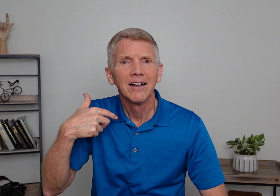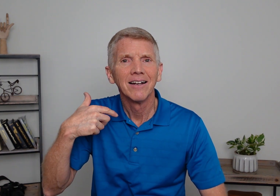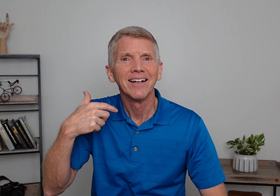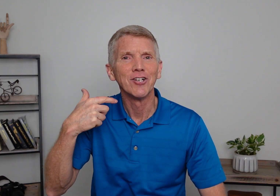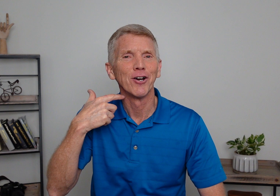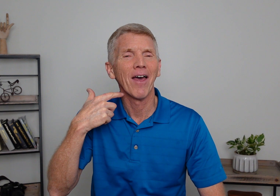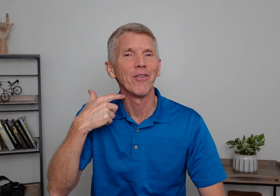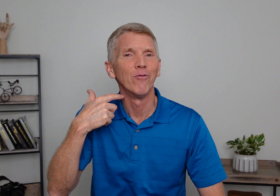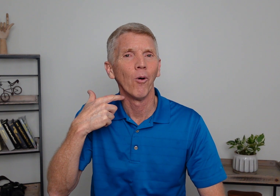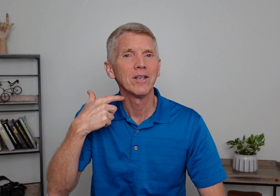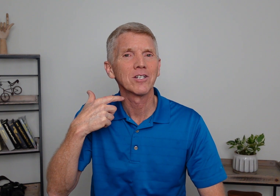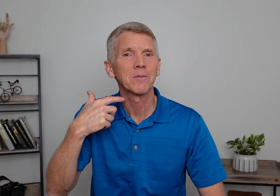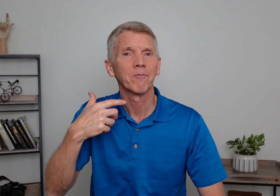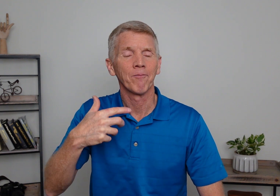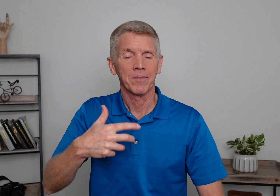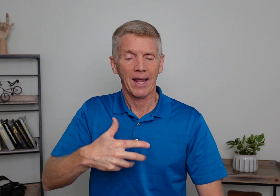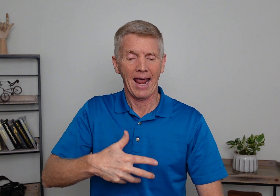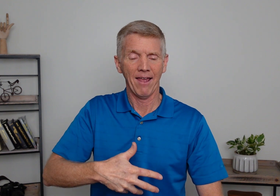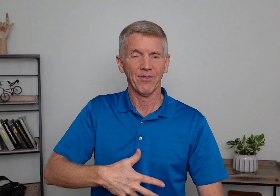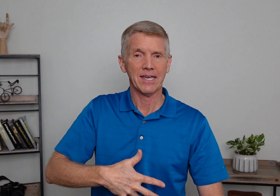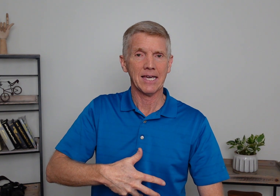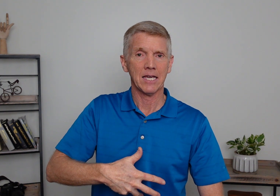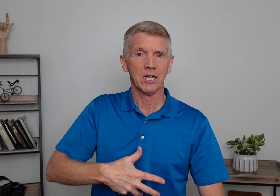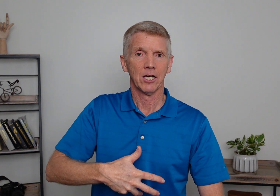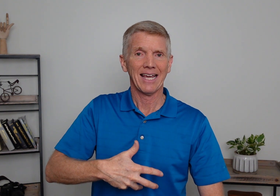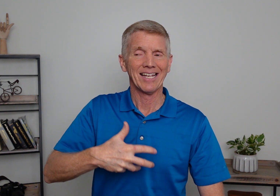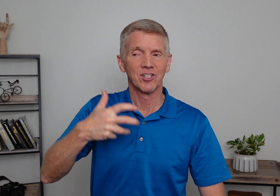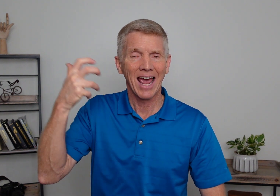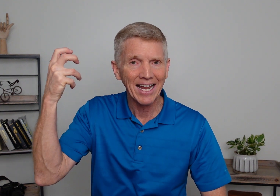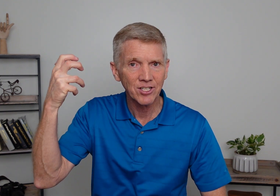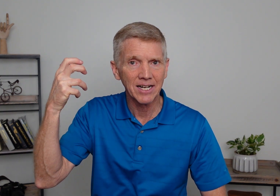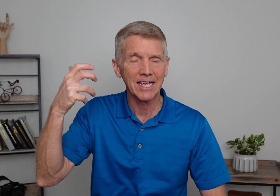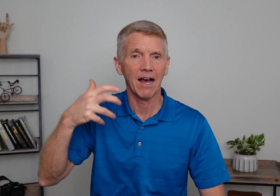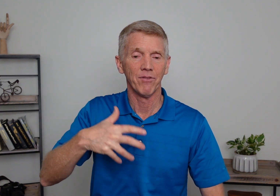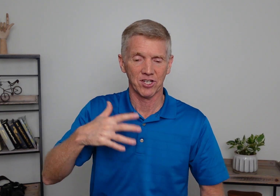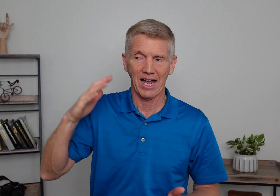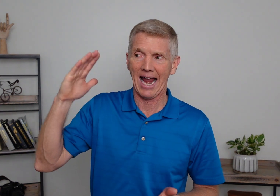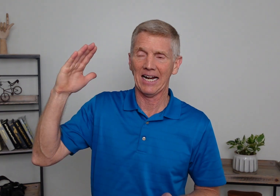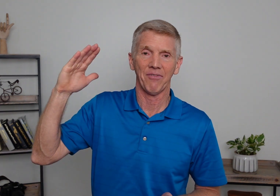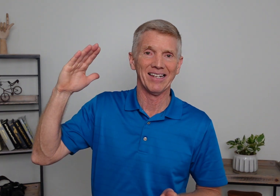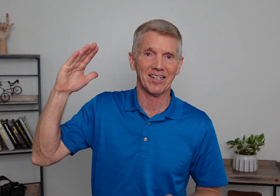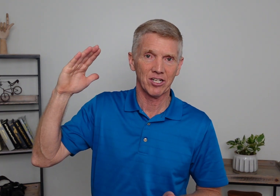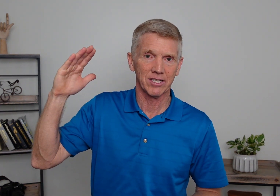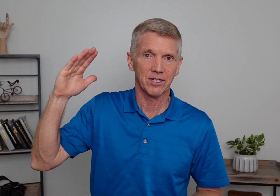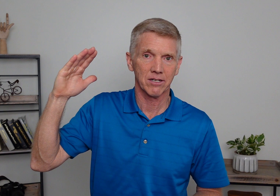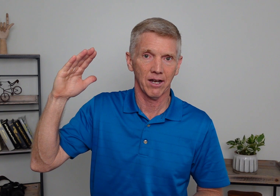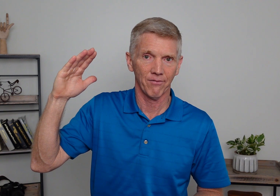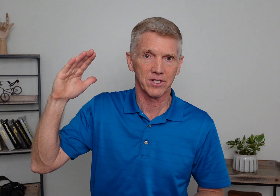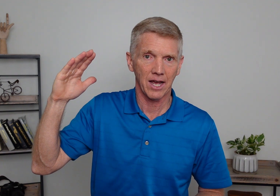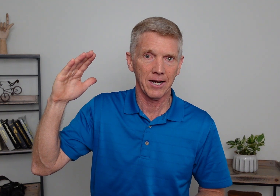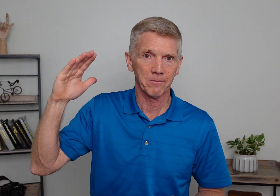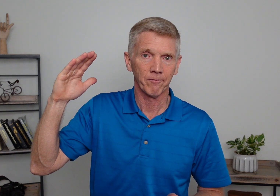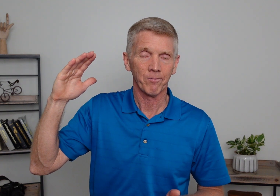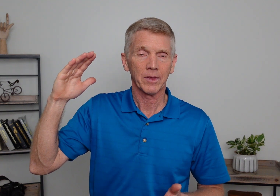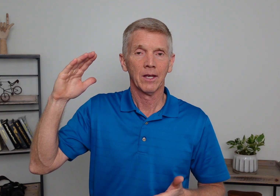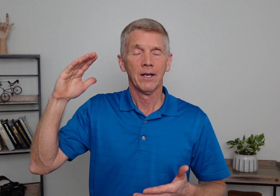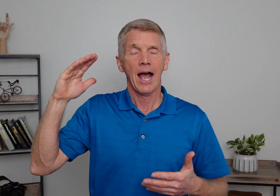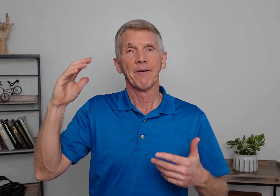Did you hear that in the voice and the intensity of the sign and the distance of the sign? I've seen a